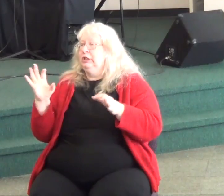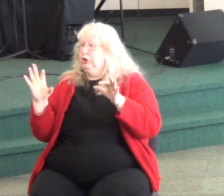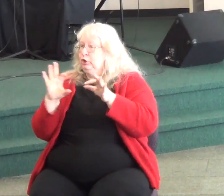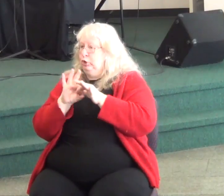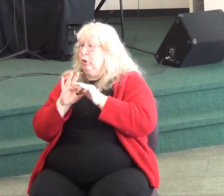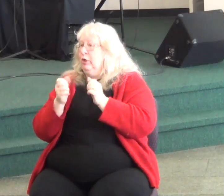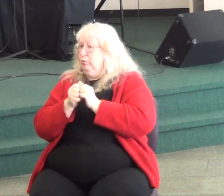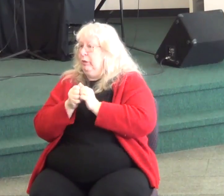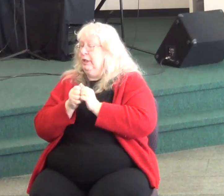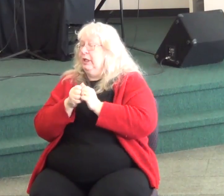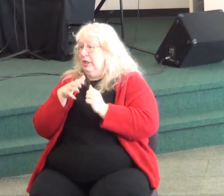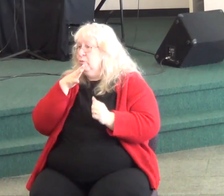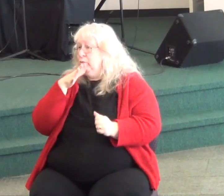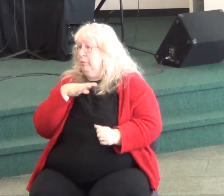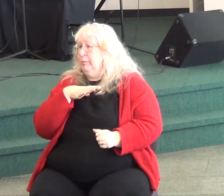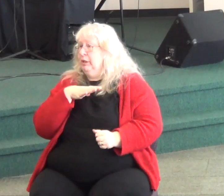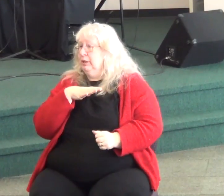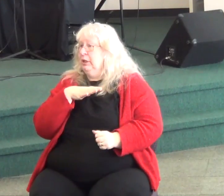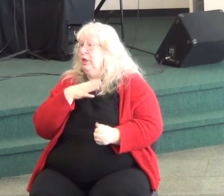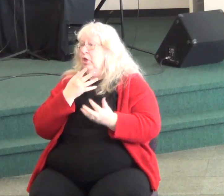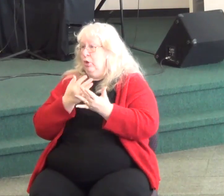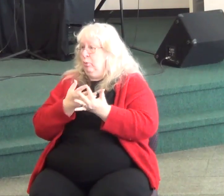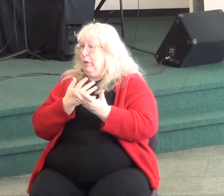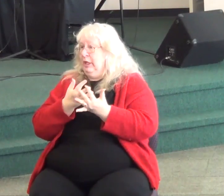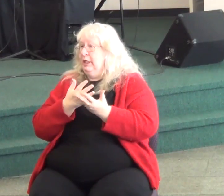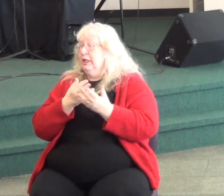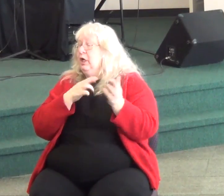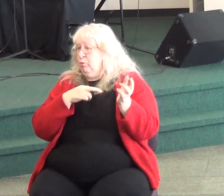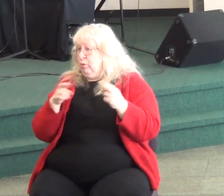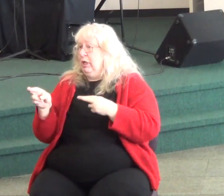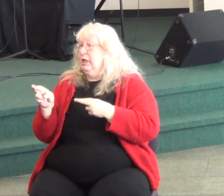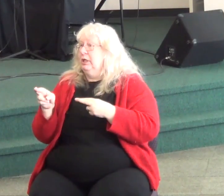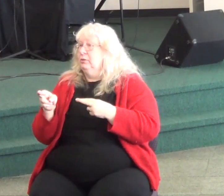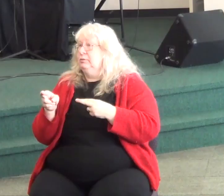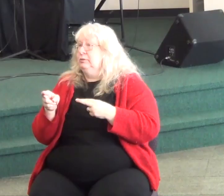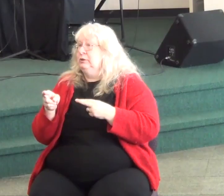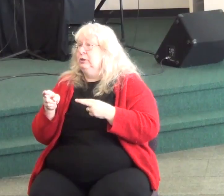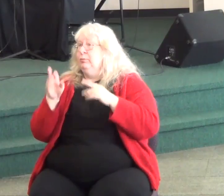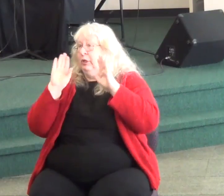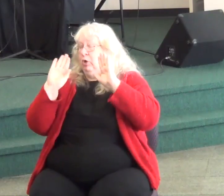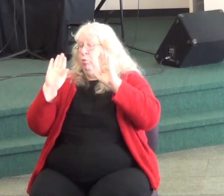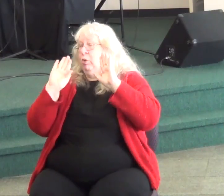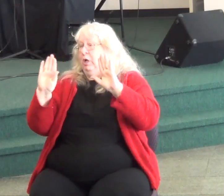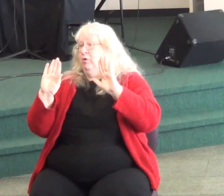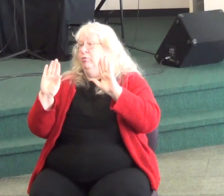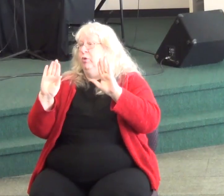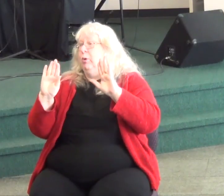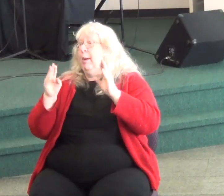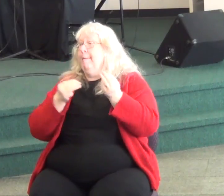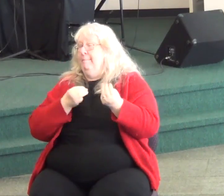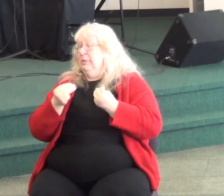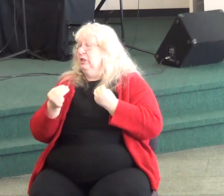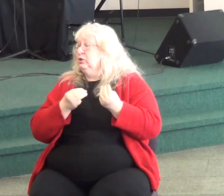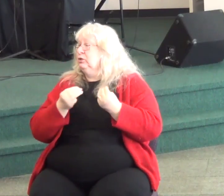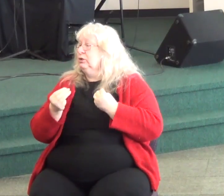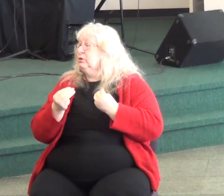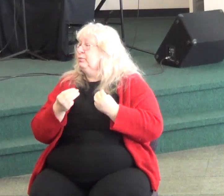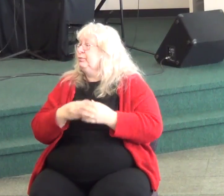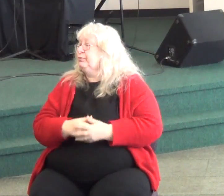can go pick them up. They're waiting and ready. So what an awesome ministry. Well, have you come to worship Jesus